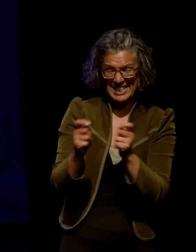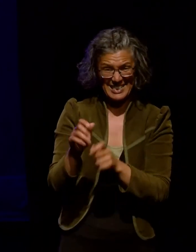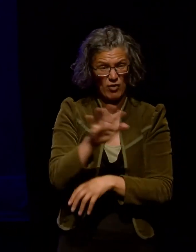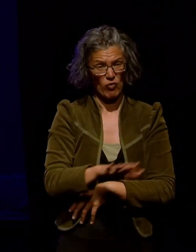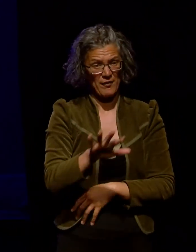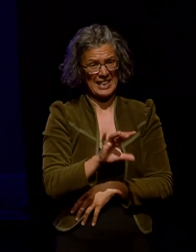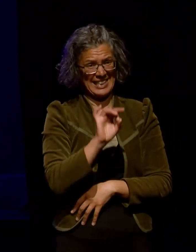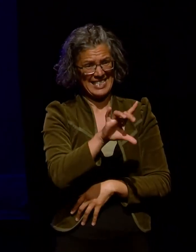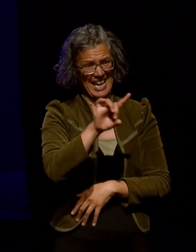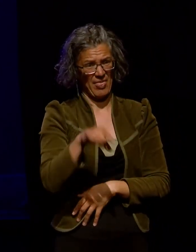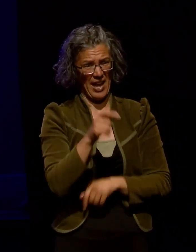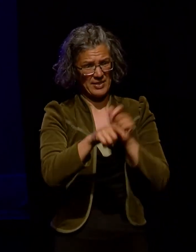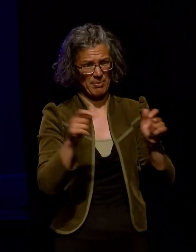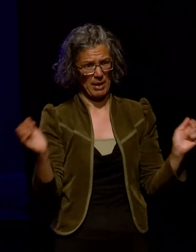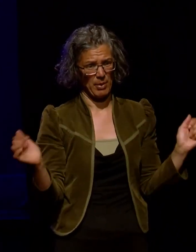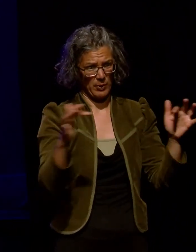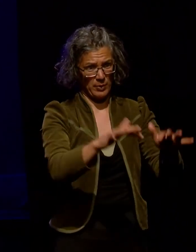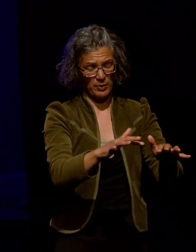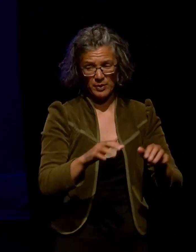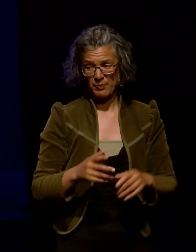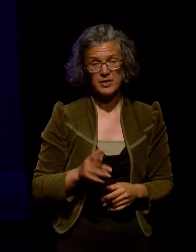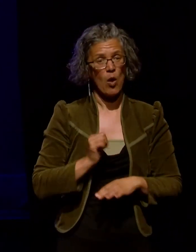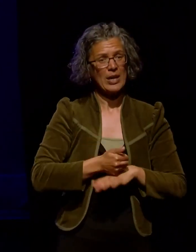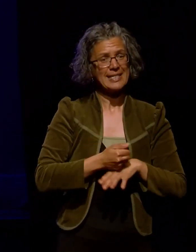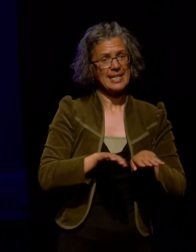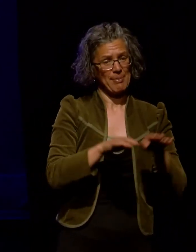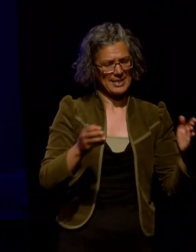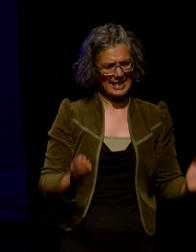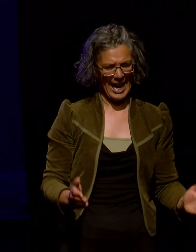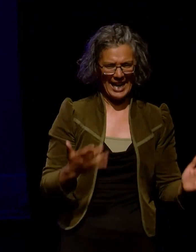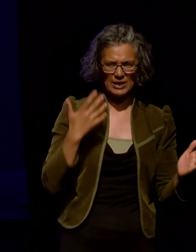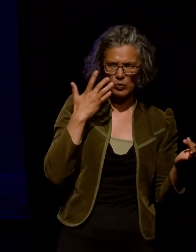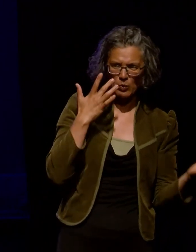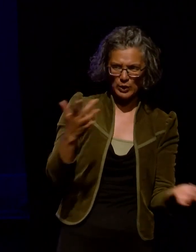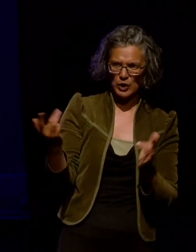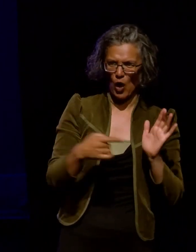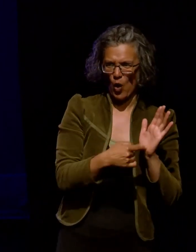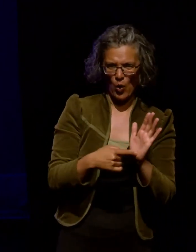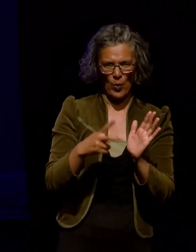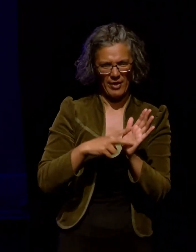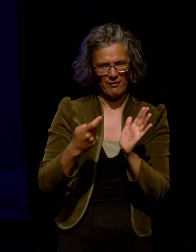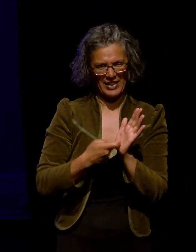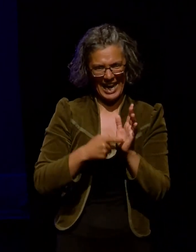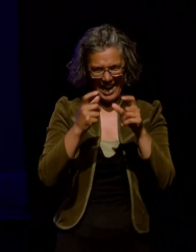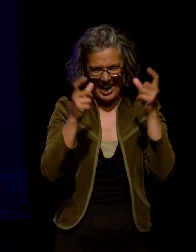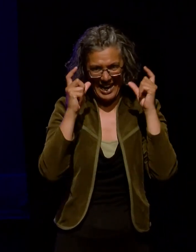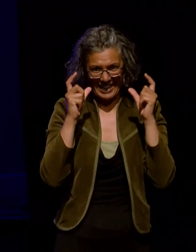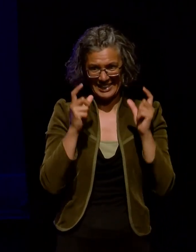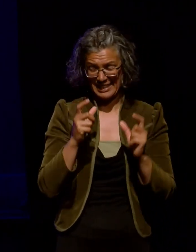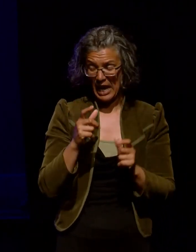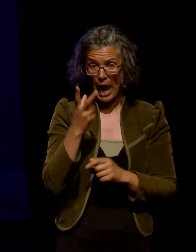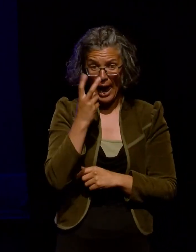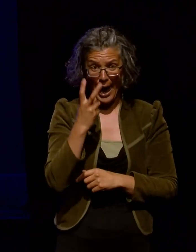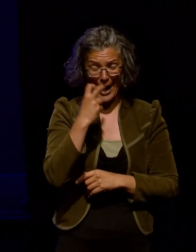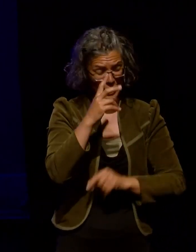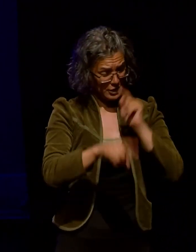attending. We had a stand where we showcased the technology, and we had a great uptake by all ages having